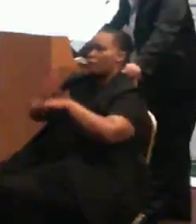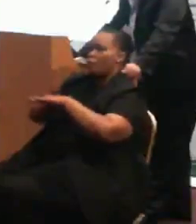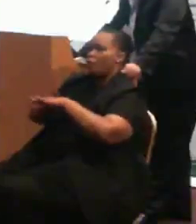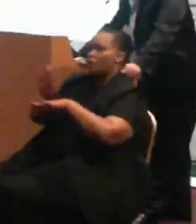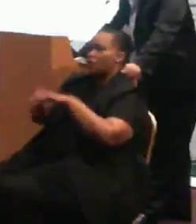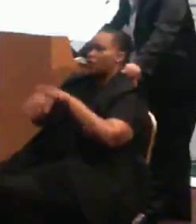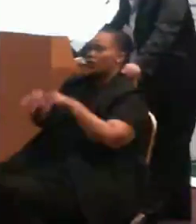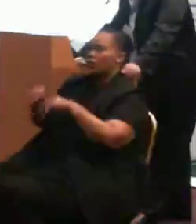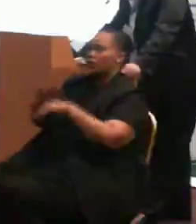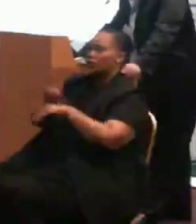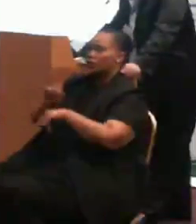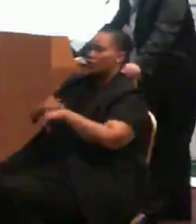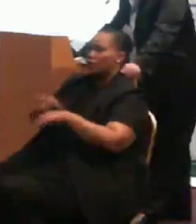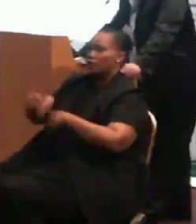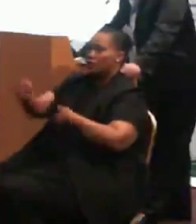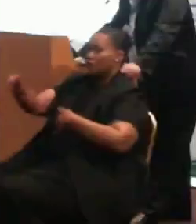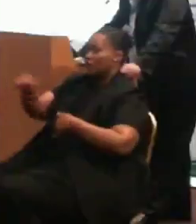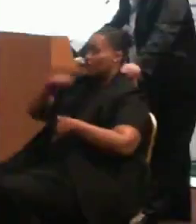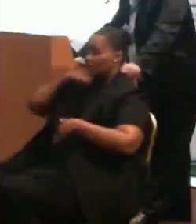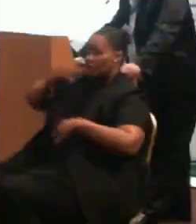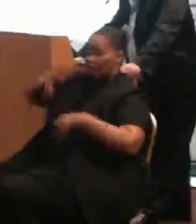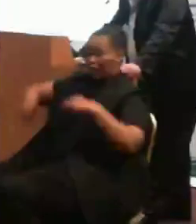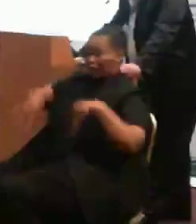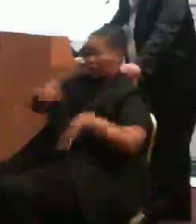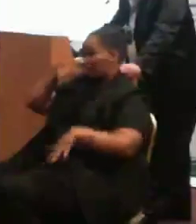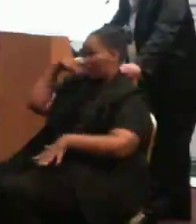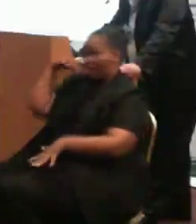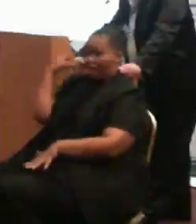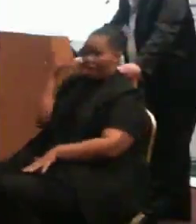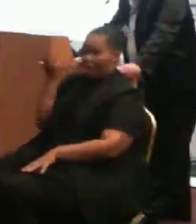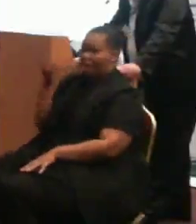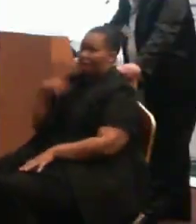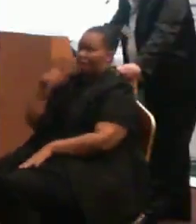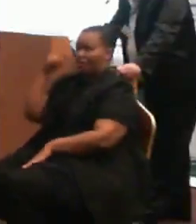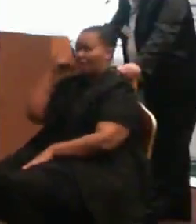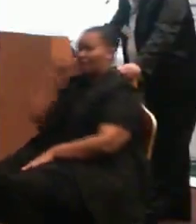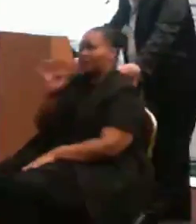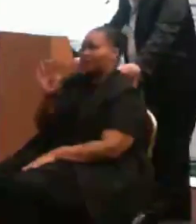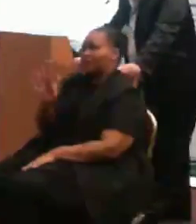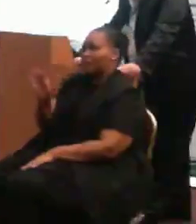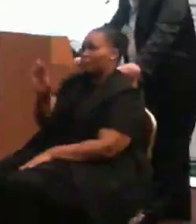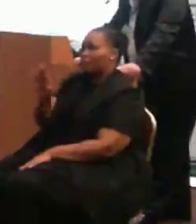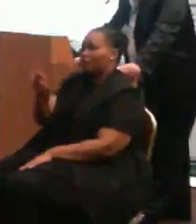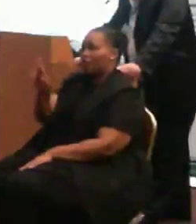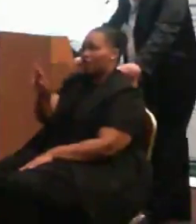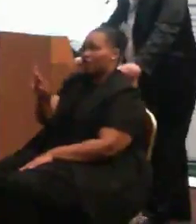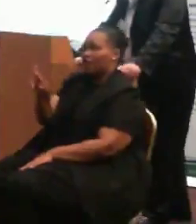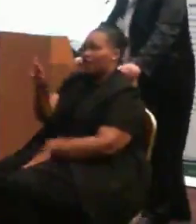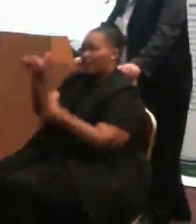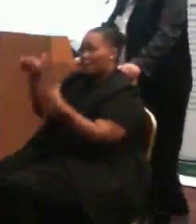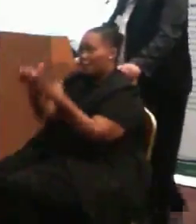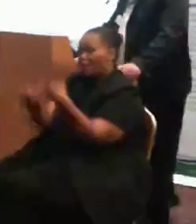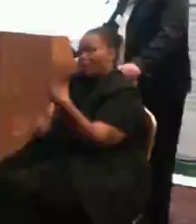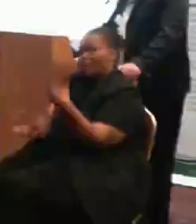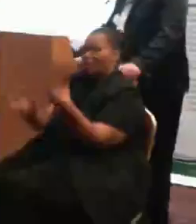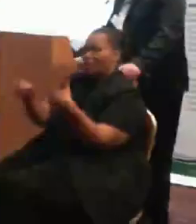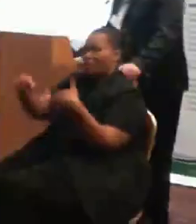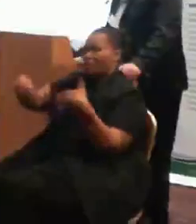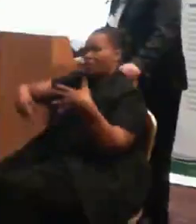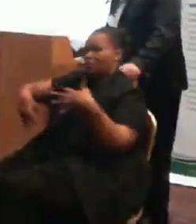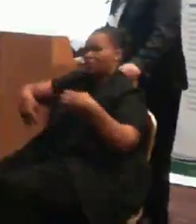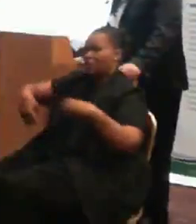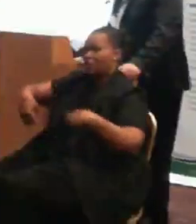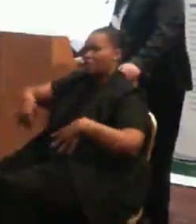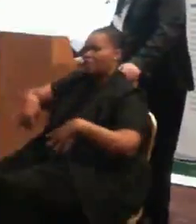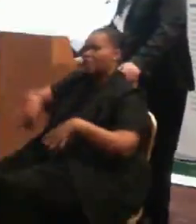If that has a smack of corruption, no. To me, it's about 3 billion a month in corruption at extra cost.